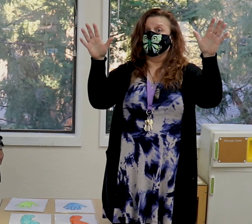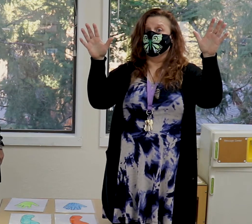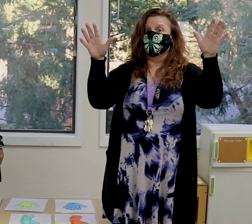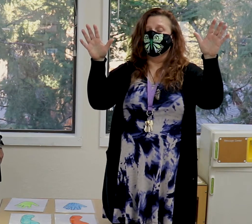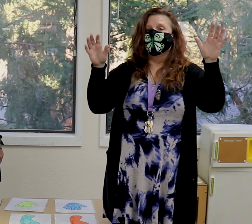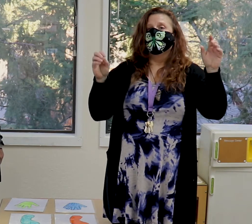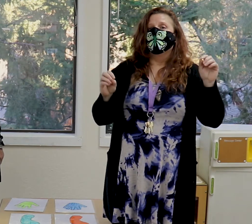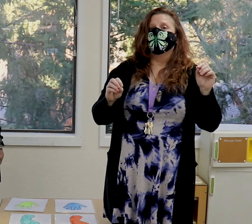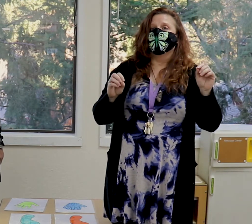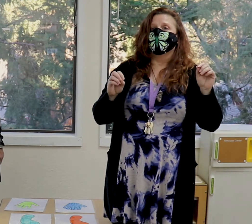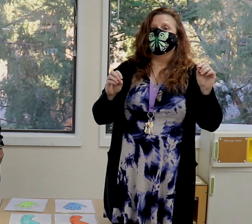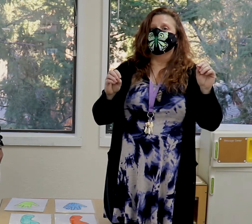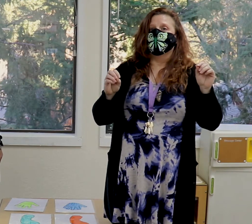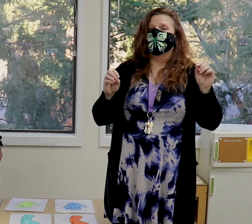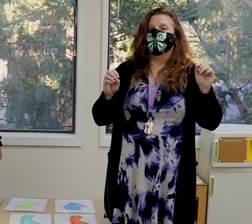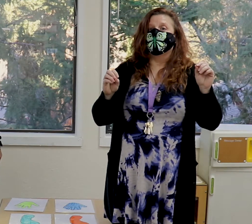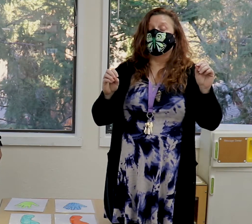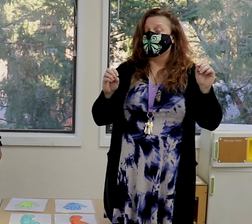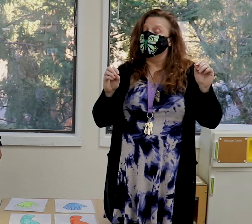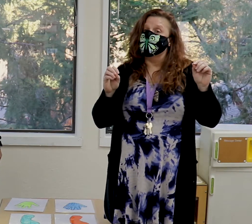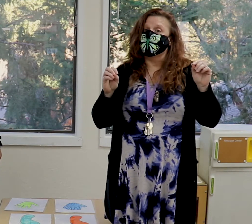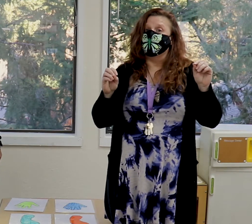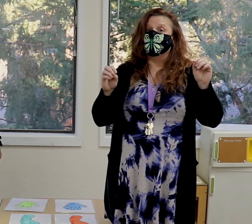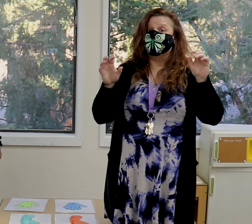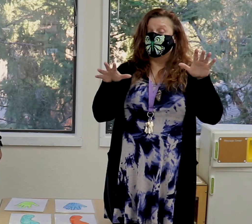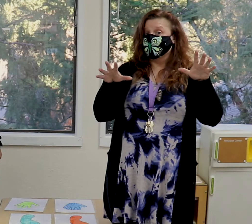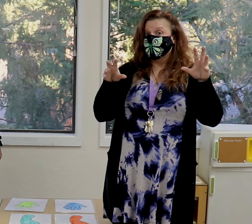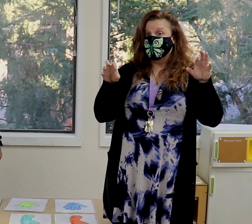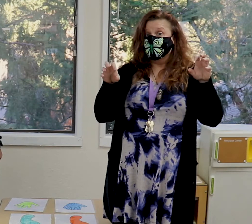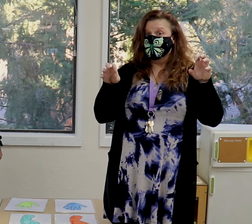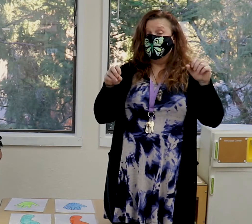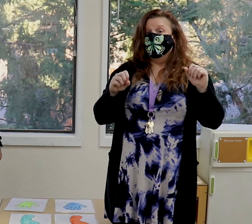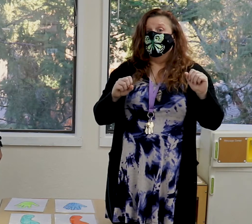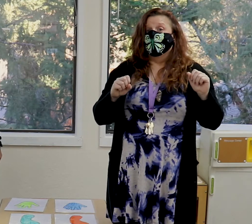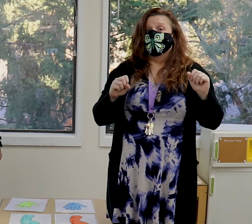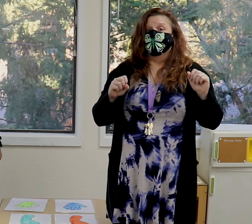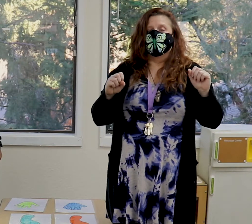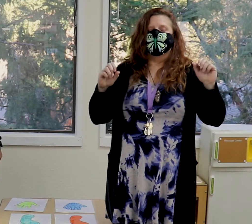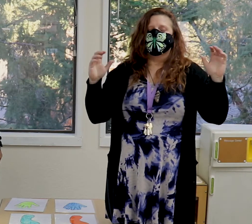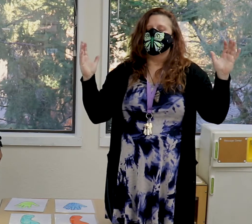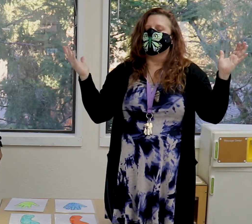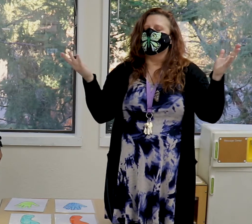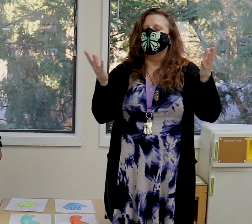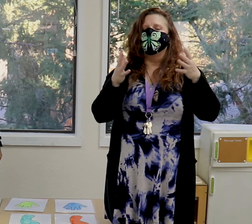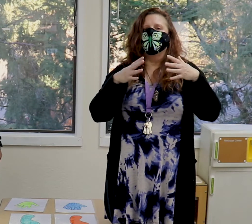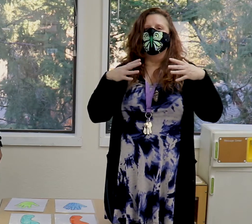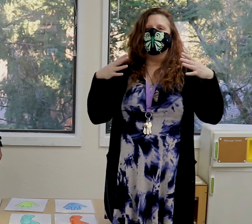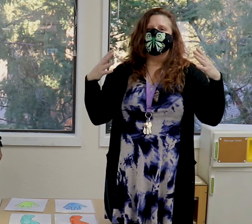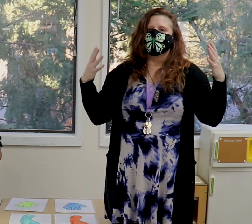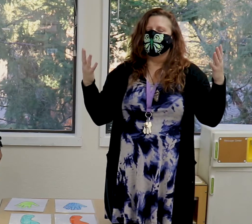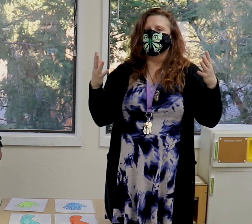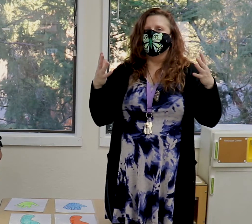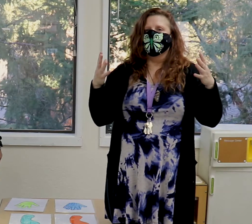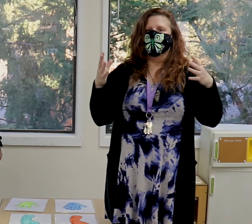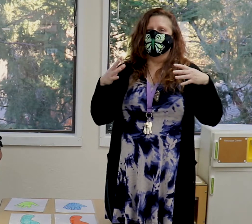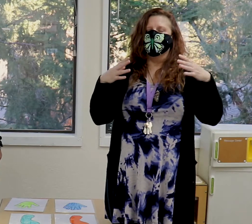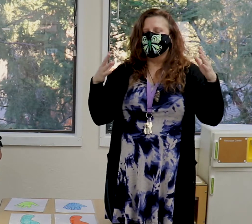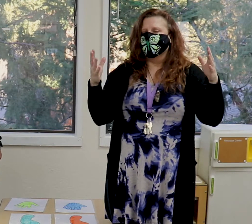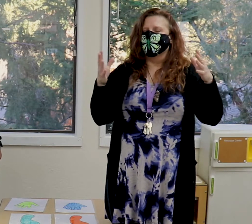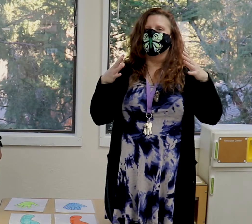theater. You can get make popcorn and stuff and make concession stands. You can just turn your whole living room or bedroom or wherever